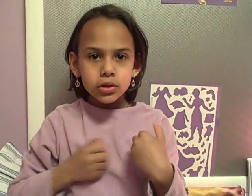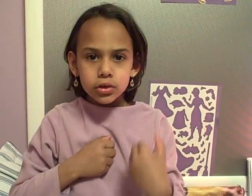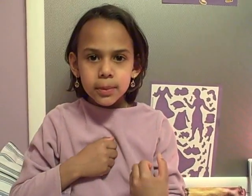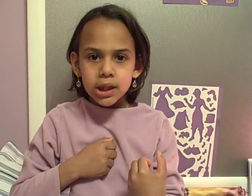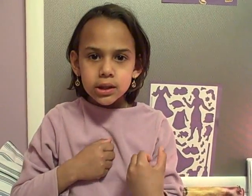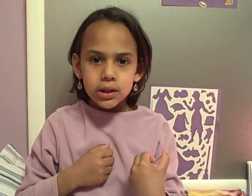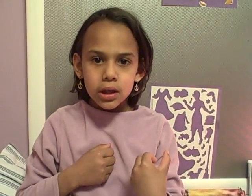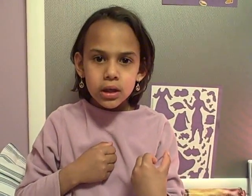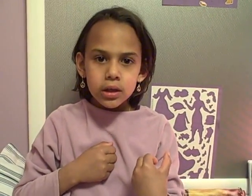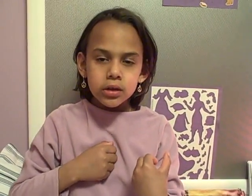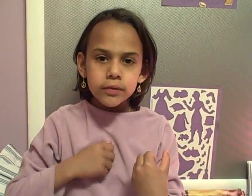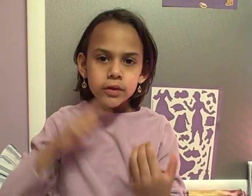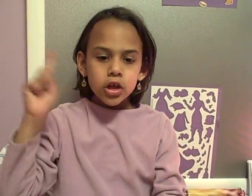to myself,